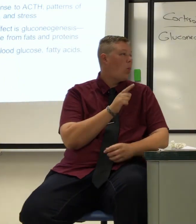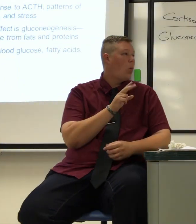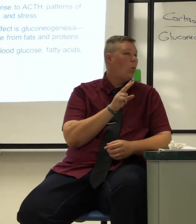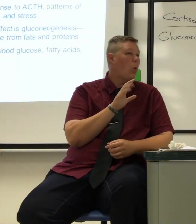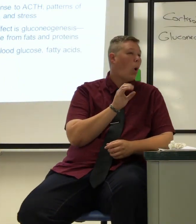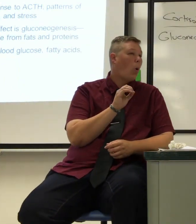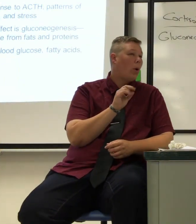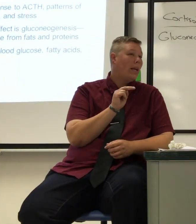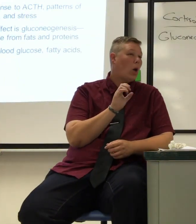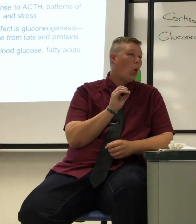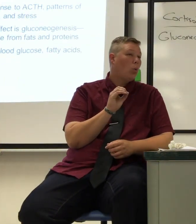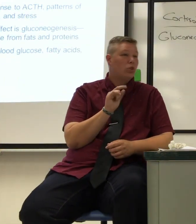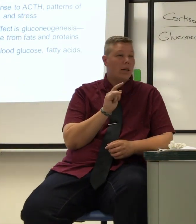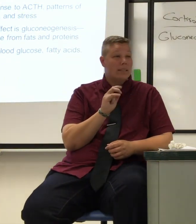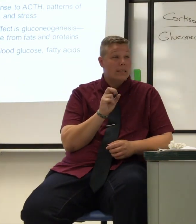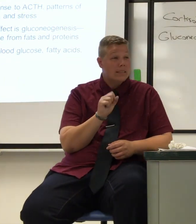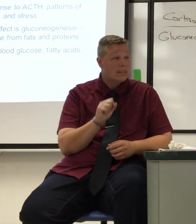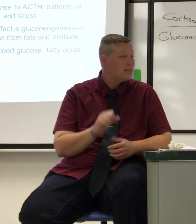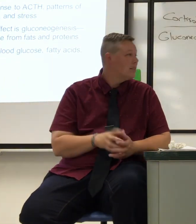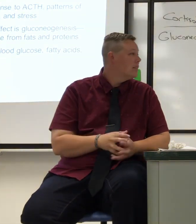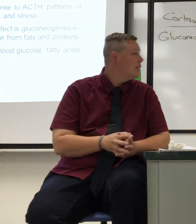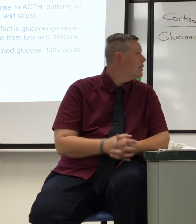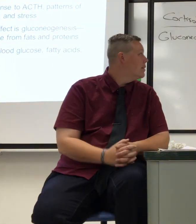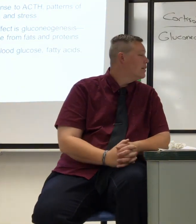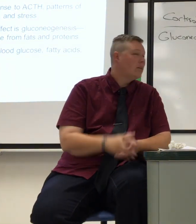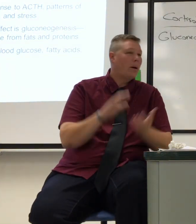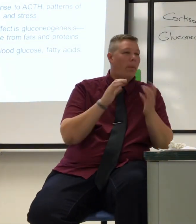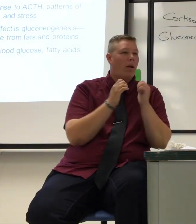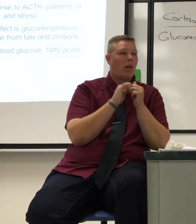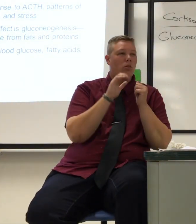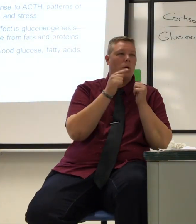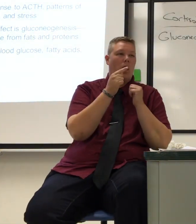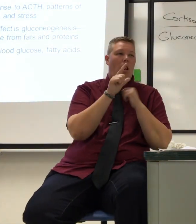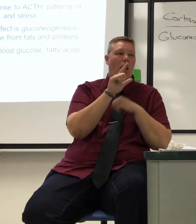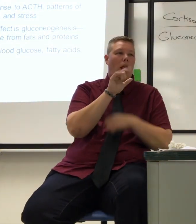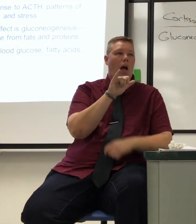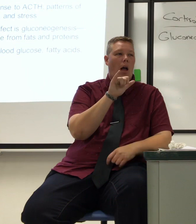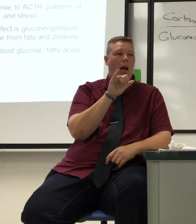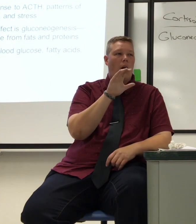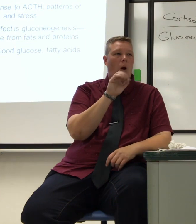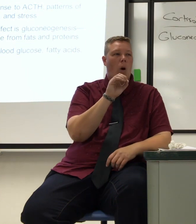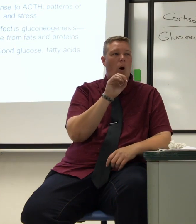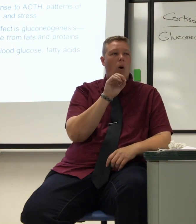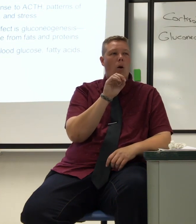Let's compare that to glycogenolysis.